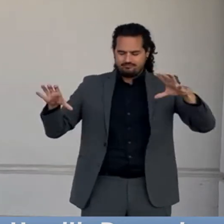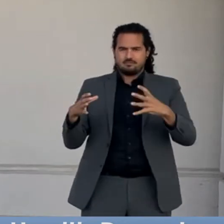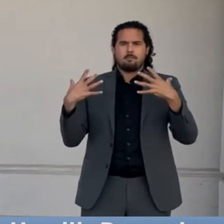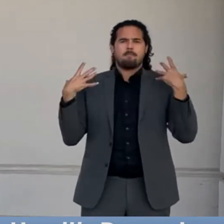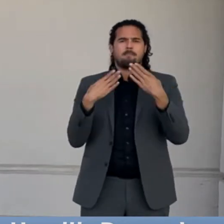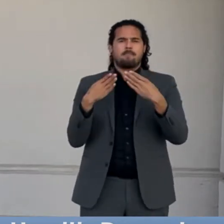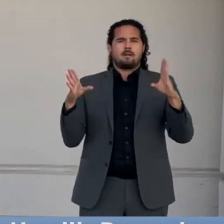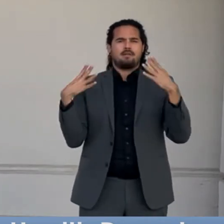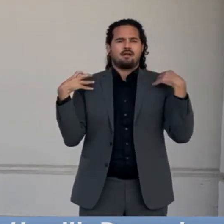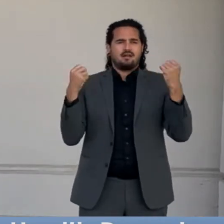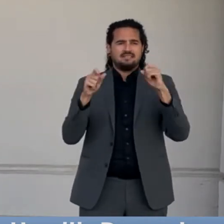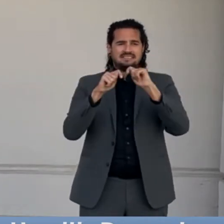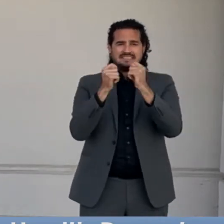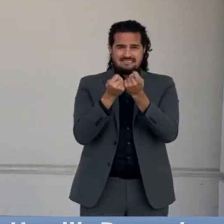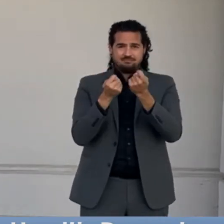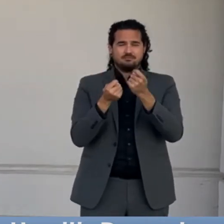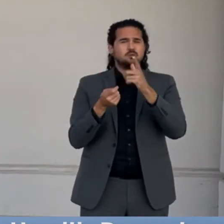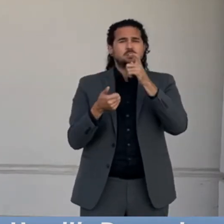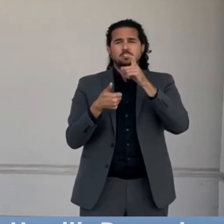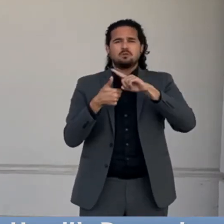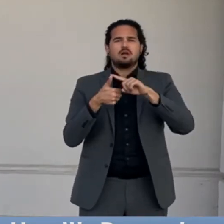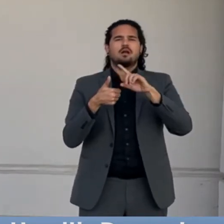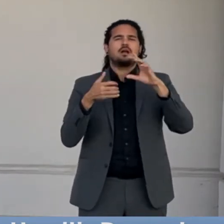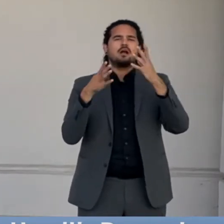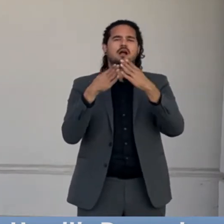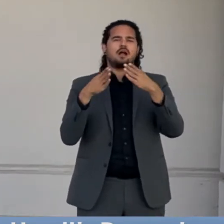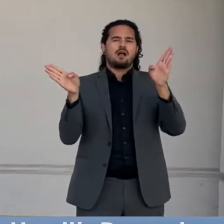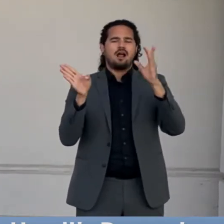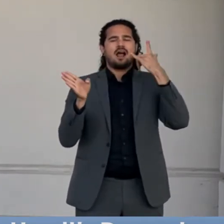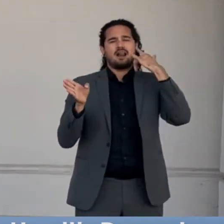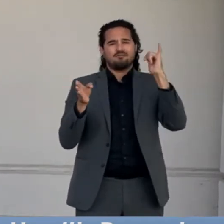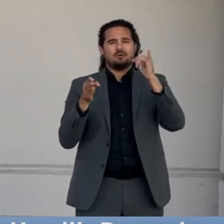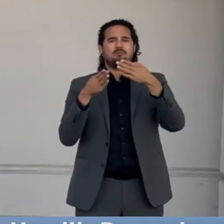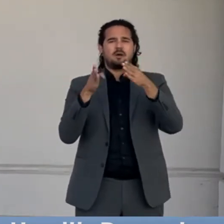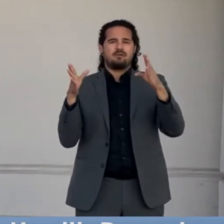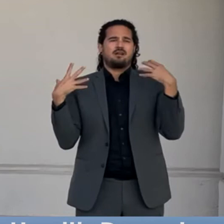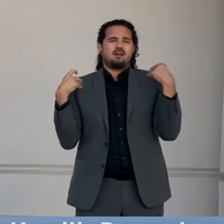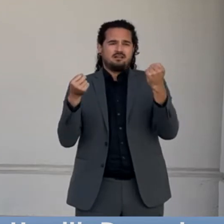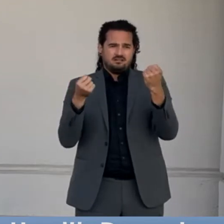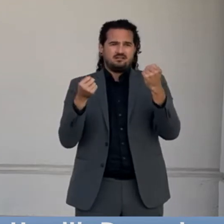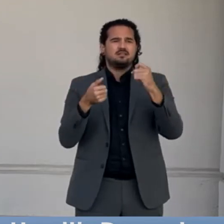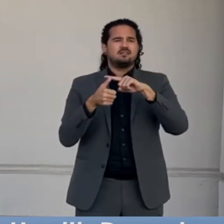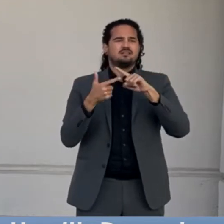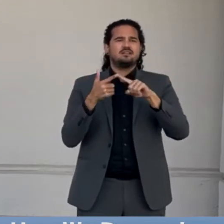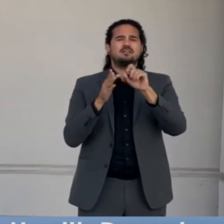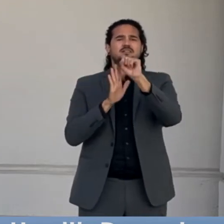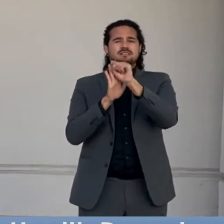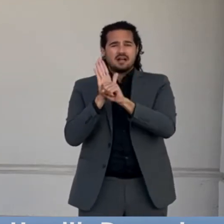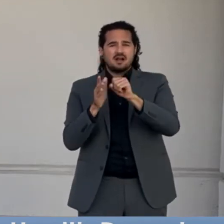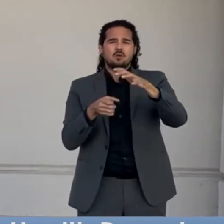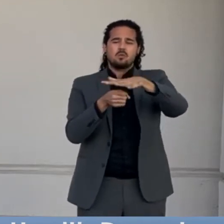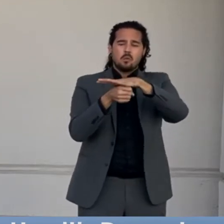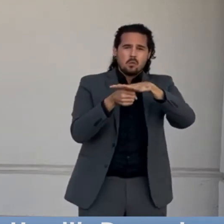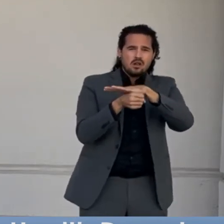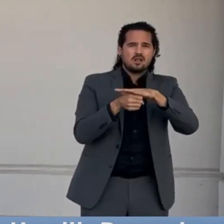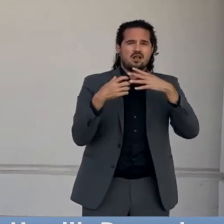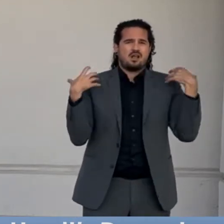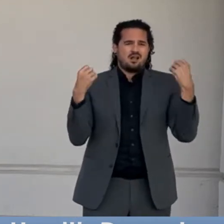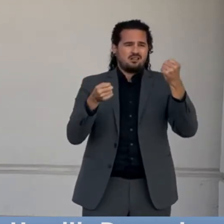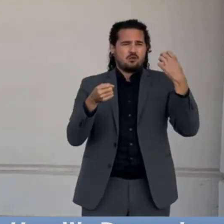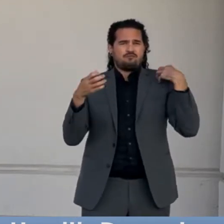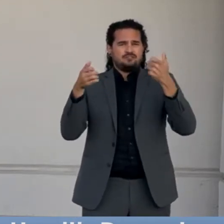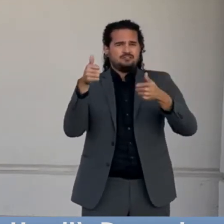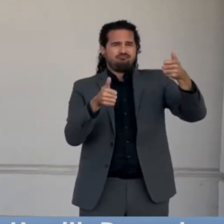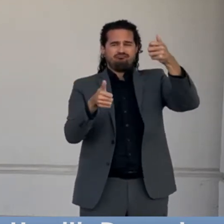the California Department of Public Health and surrounding state and local health officers. We encourage the public to continue staying up to date on